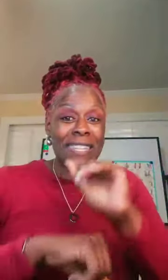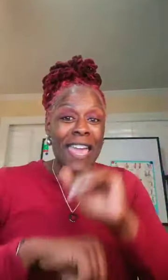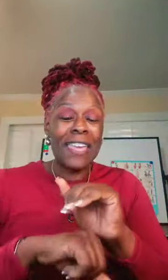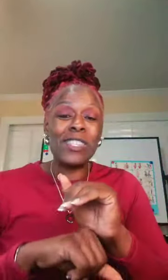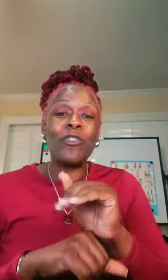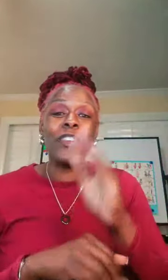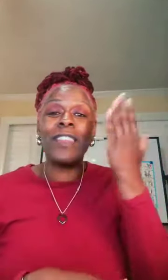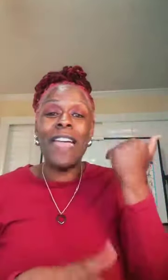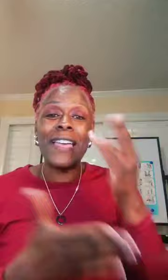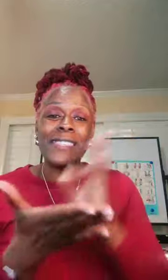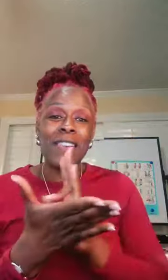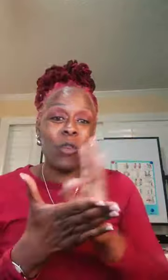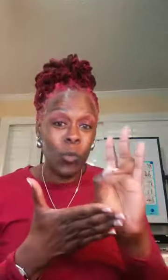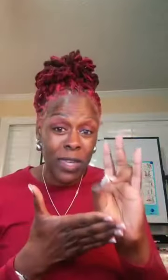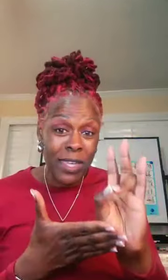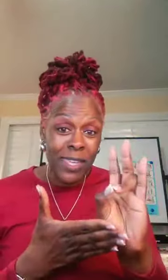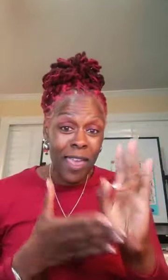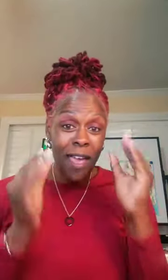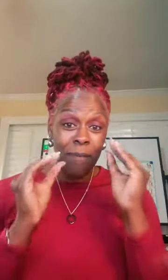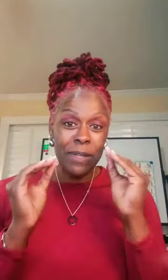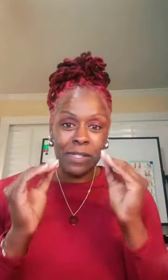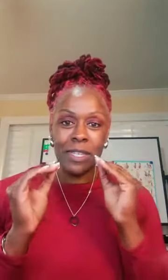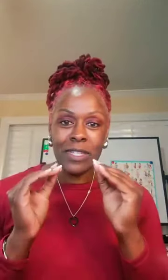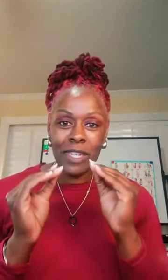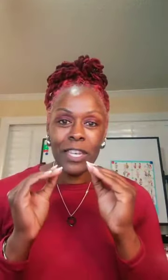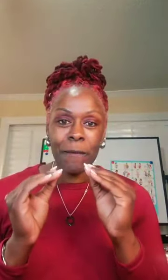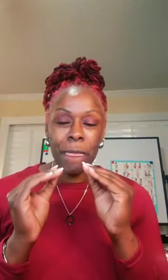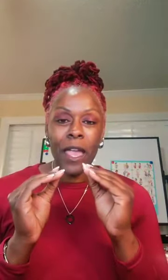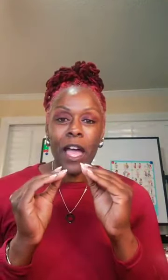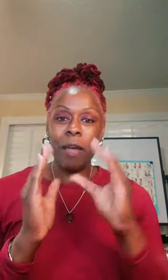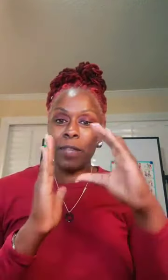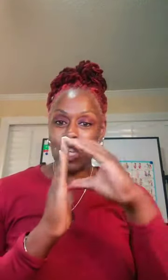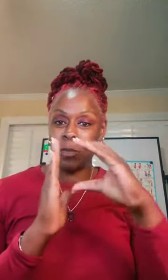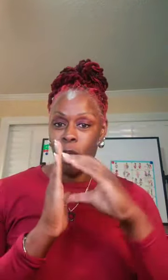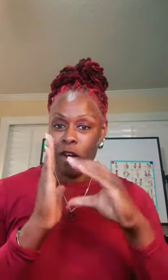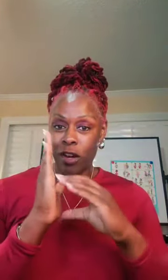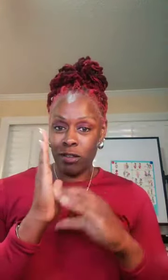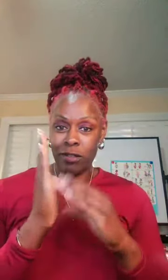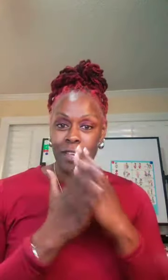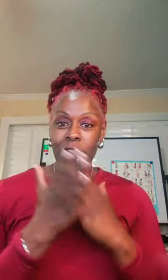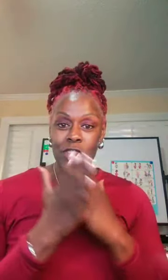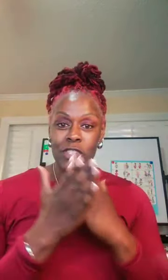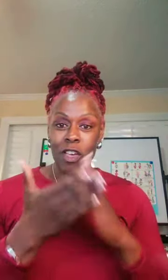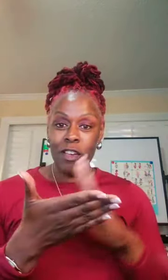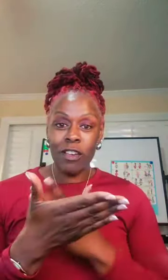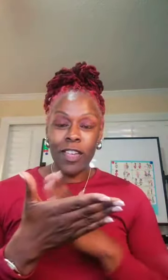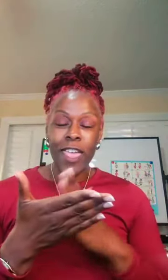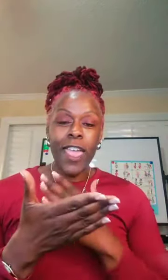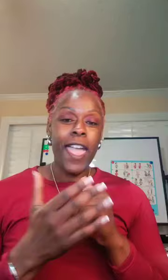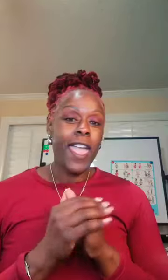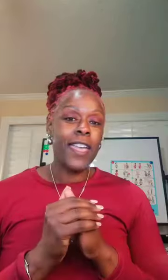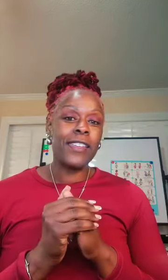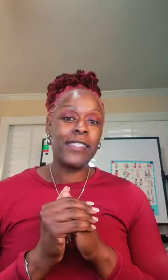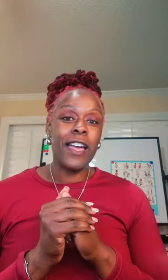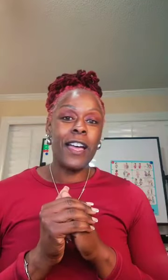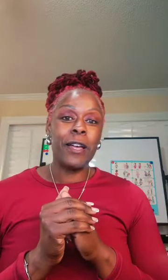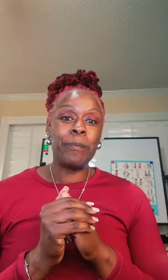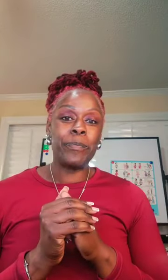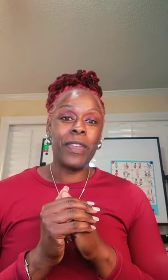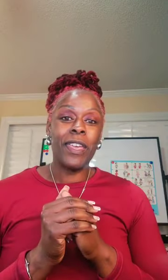tonight. So for the last 7 weeks, I've been teaching each part of the song. And